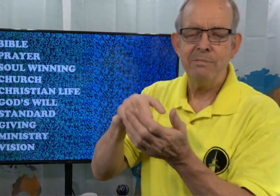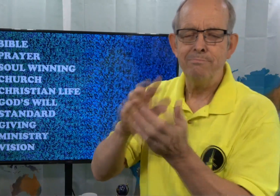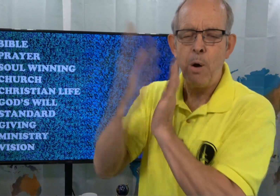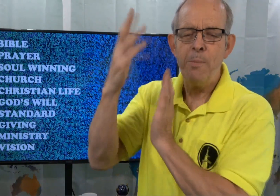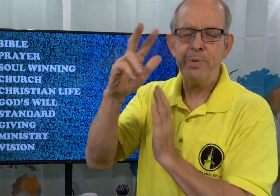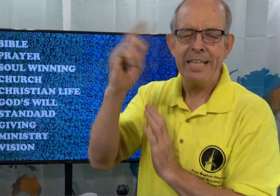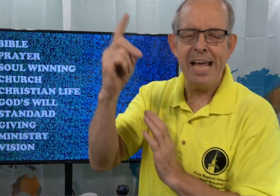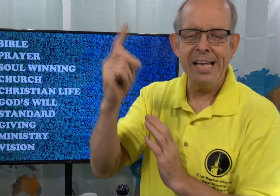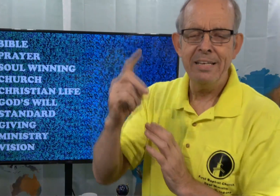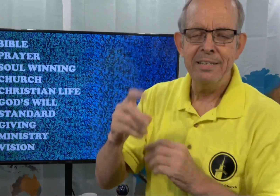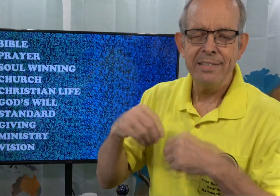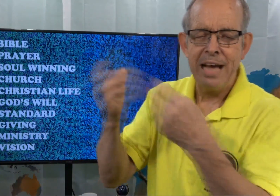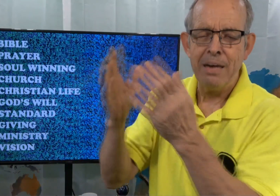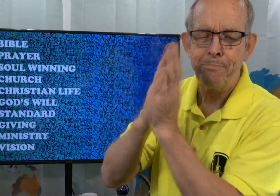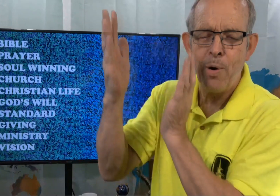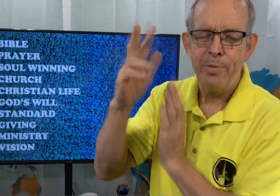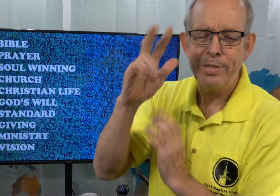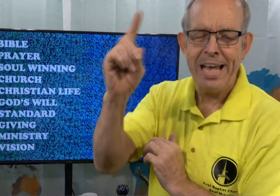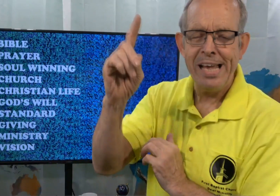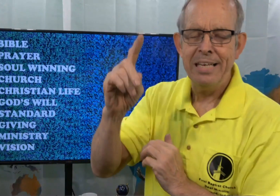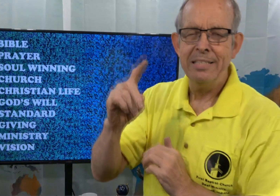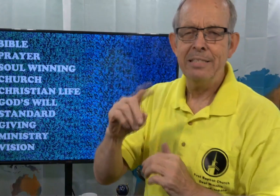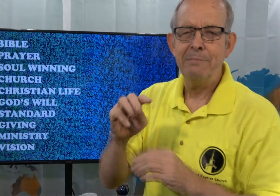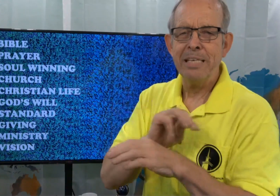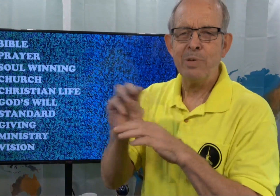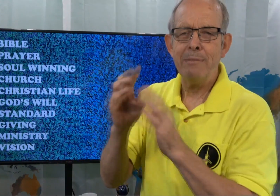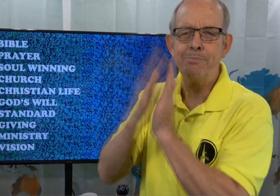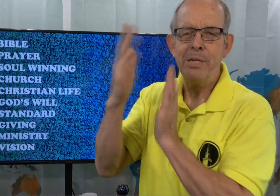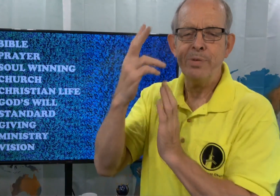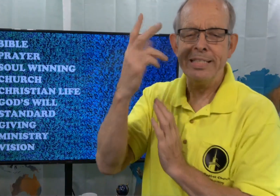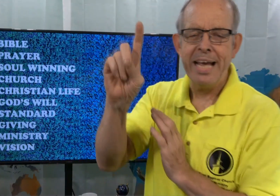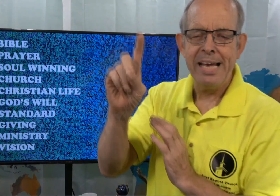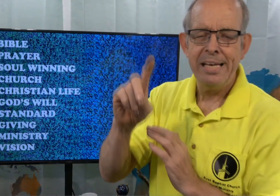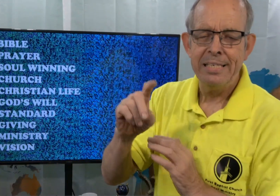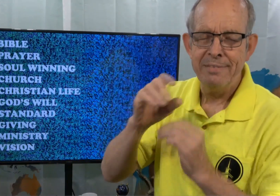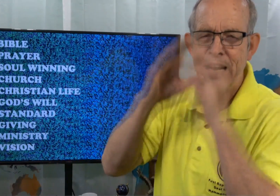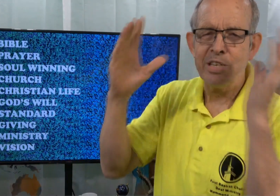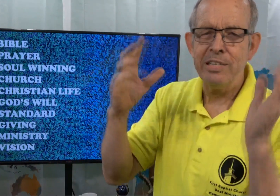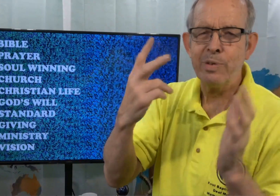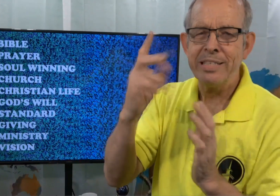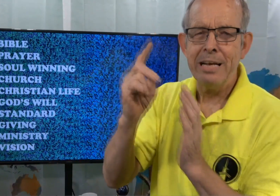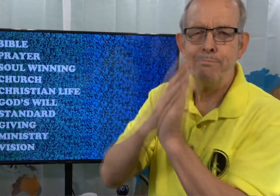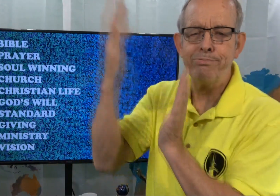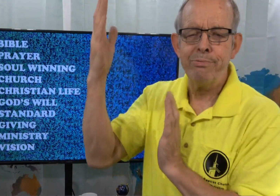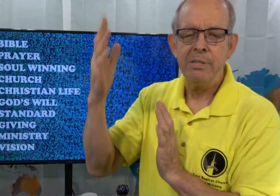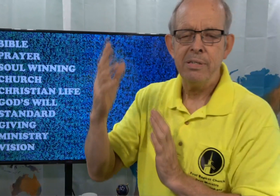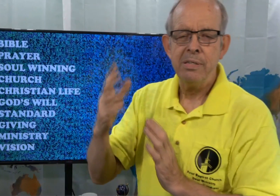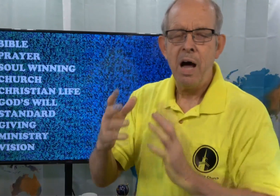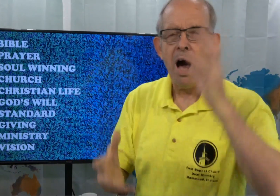do, to D. Give it, pop, to D. Mystery, to D. Vision, to D. All